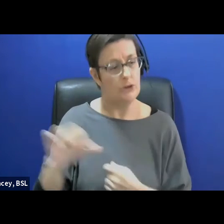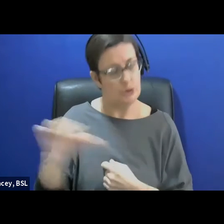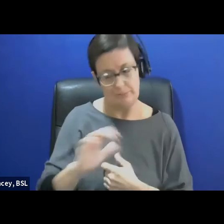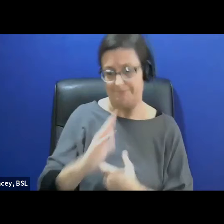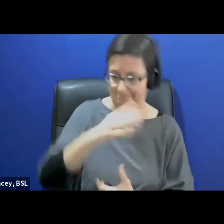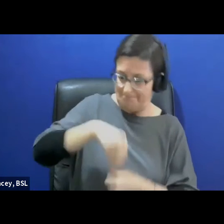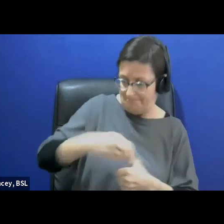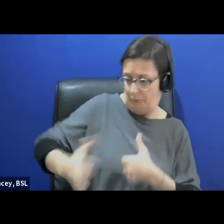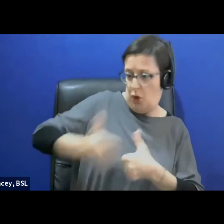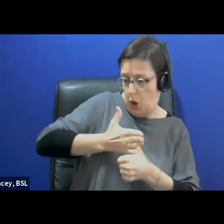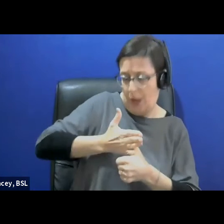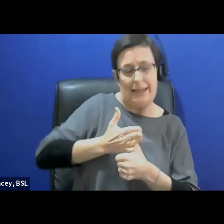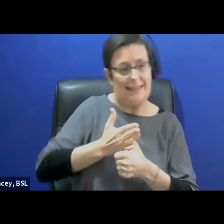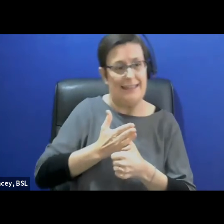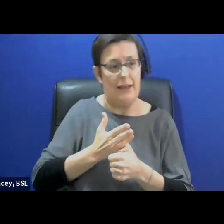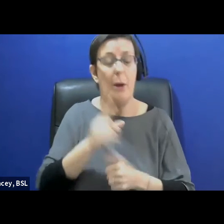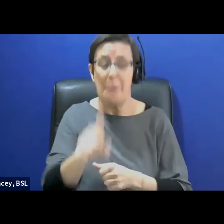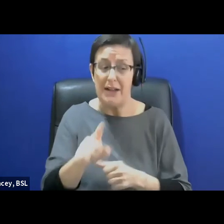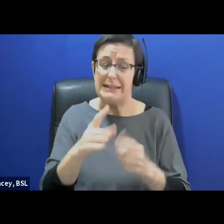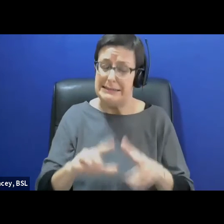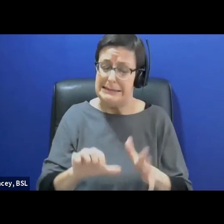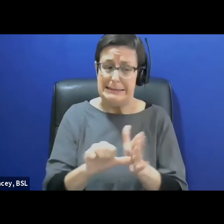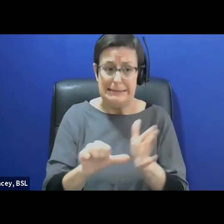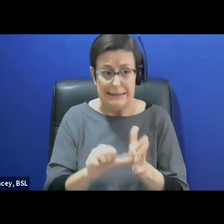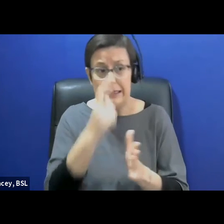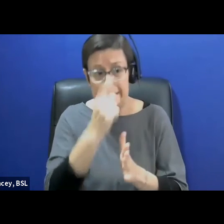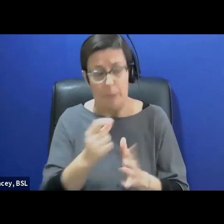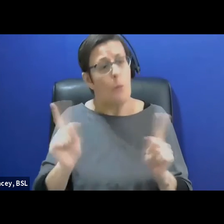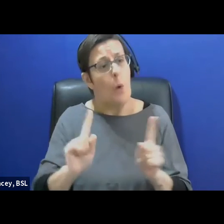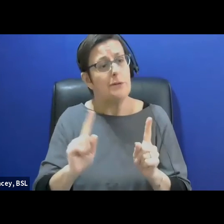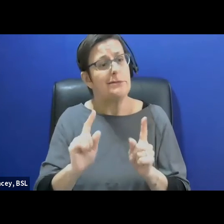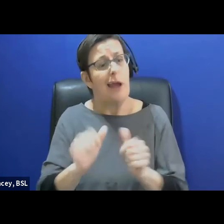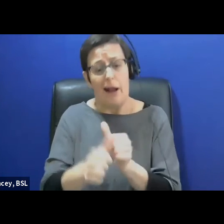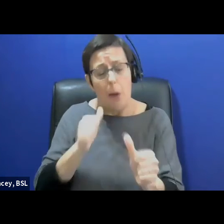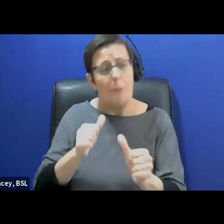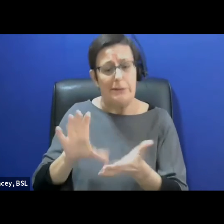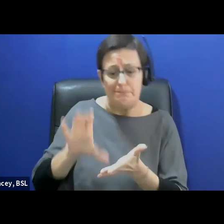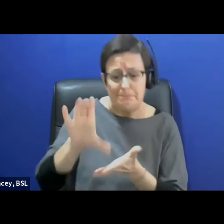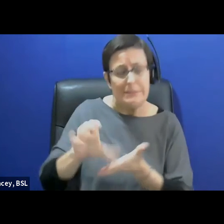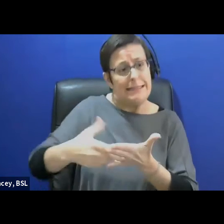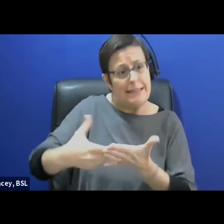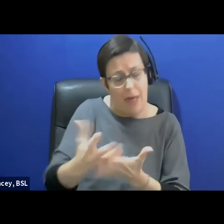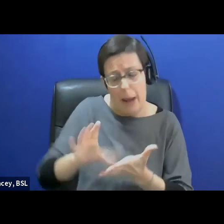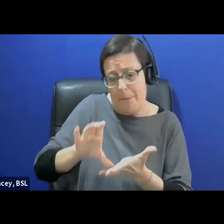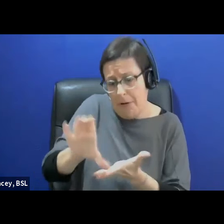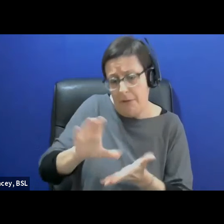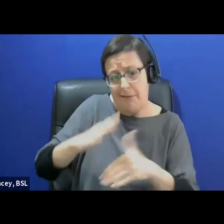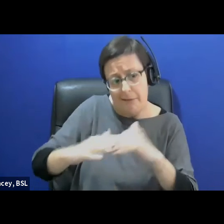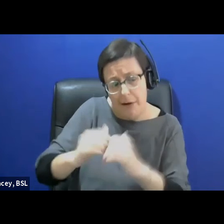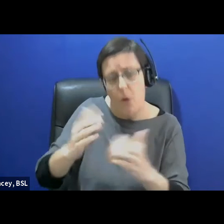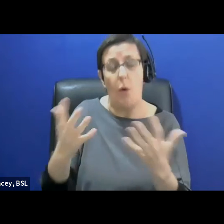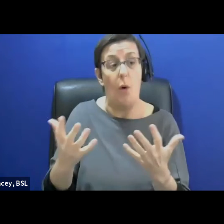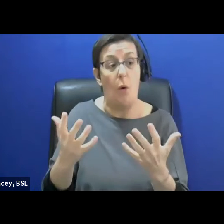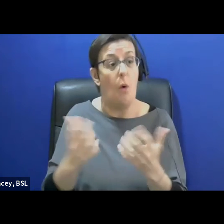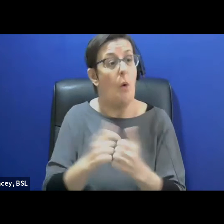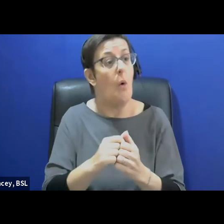been mentioned in the Q&A are around developers and the relationship between developers and designers, and where sometimes inclusive design just